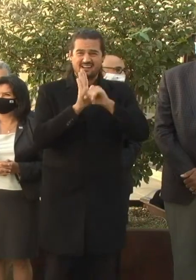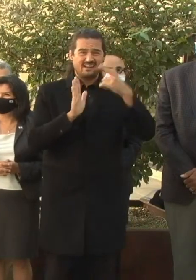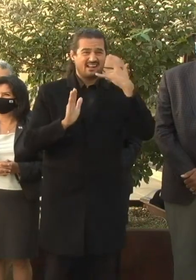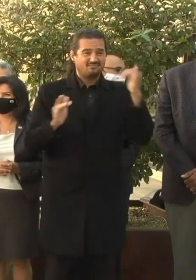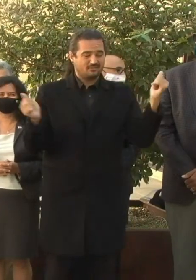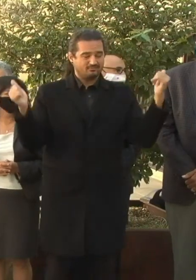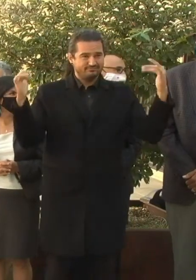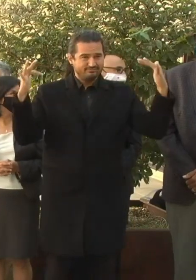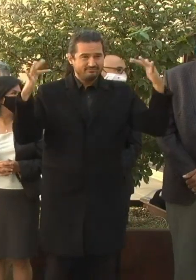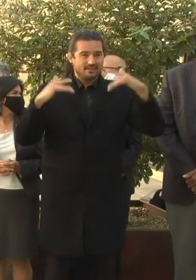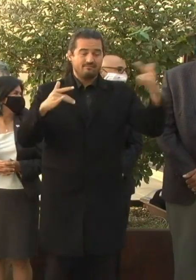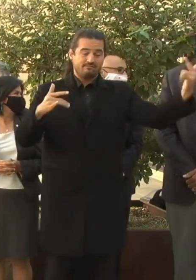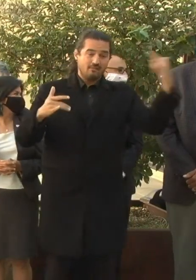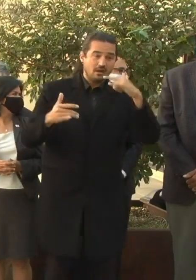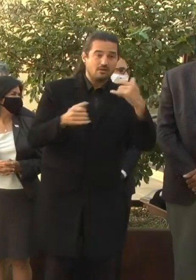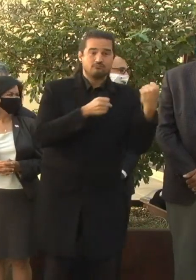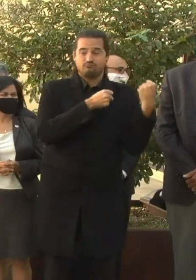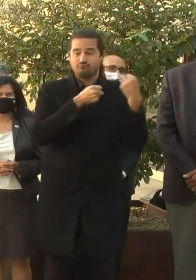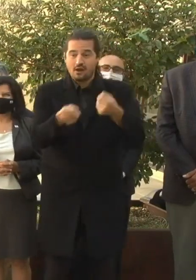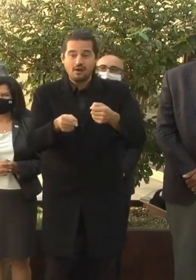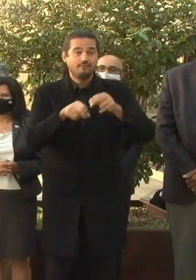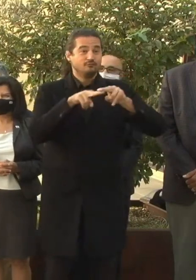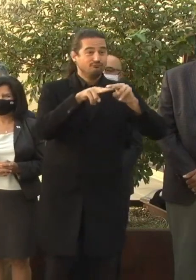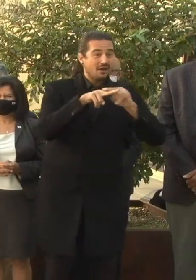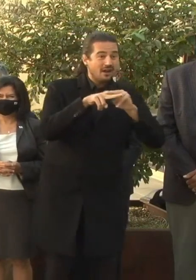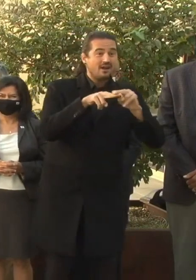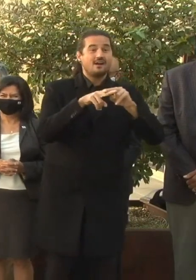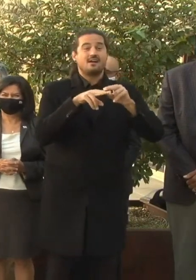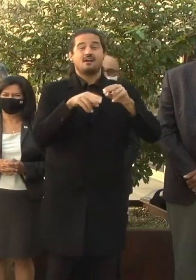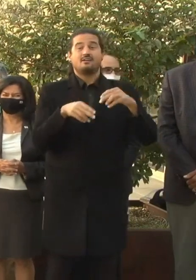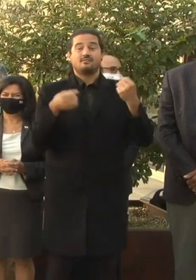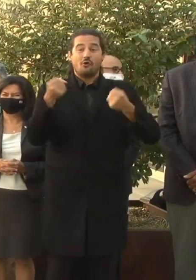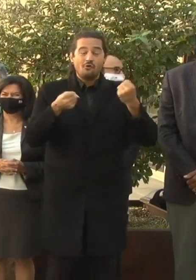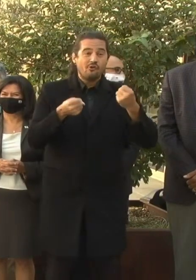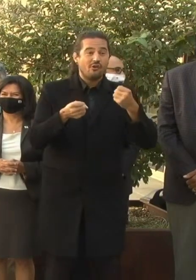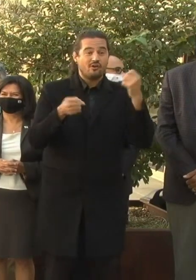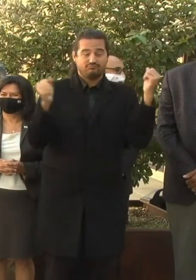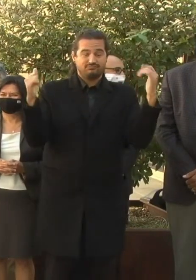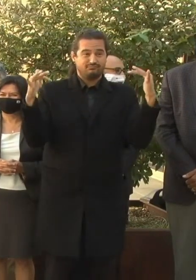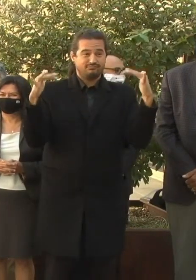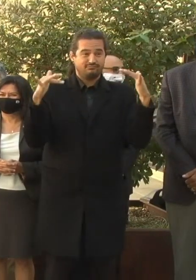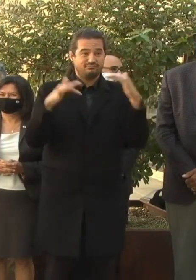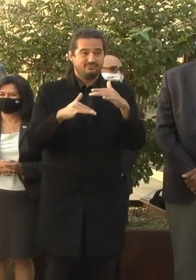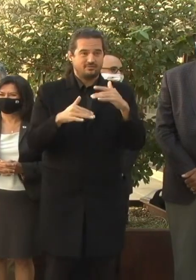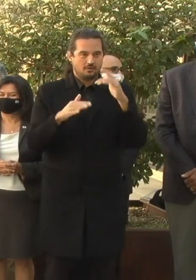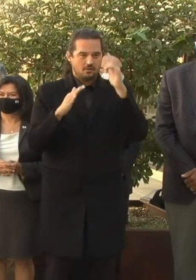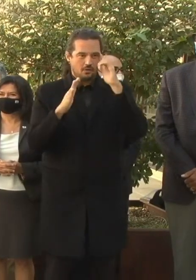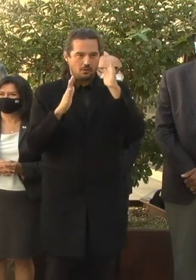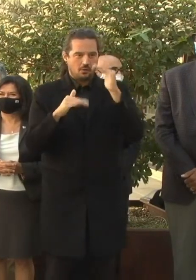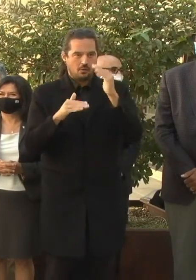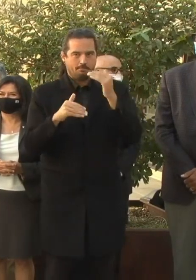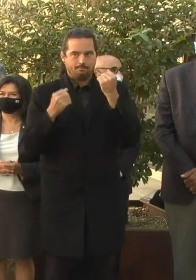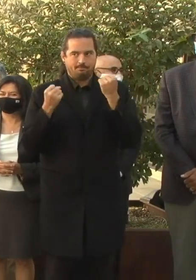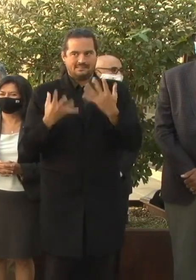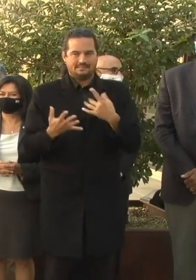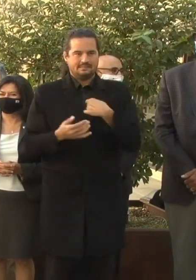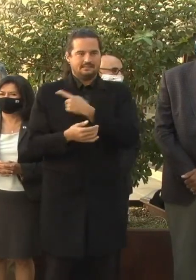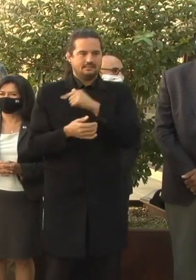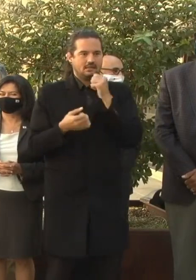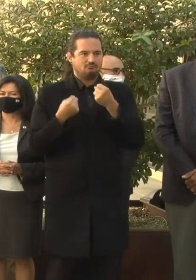trained in. Hopefully not too many of you drove in because, you know, VMTs. That you've